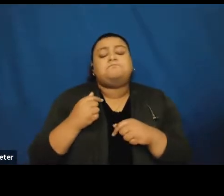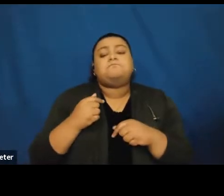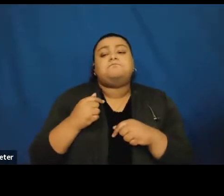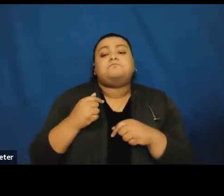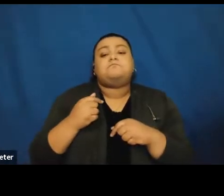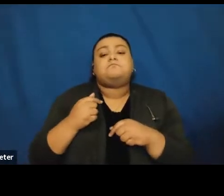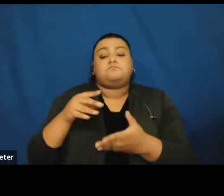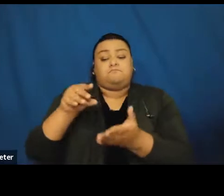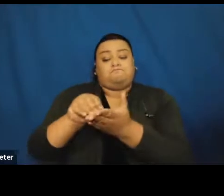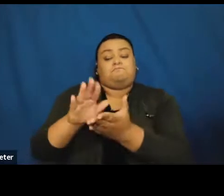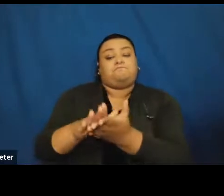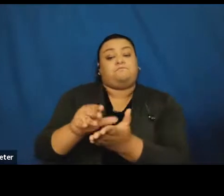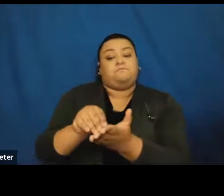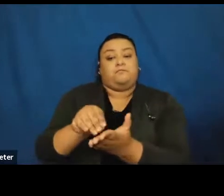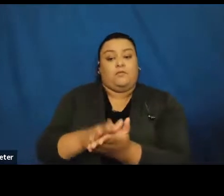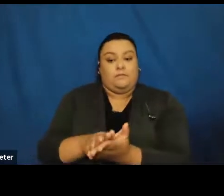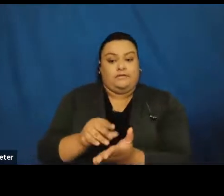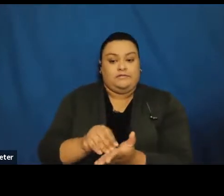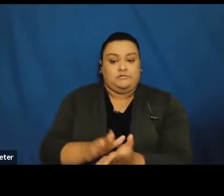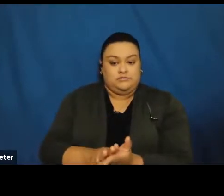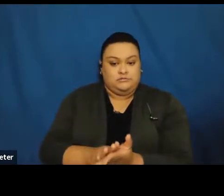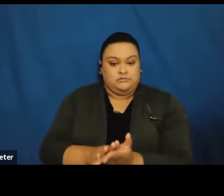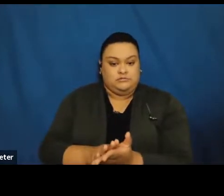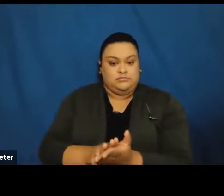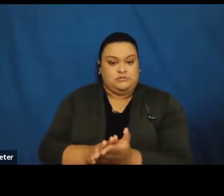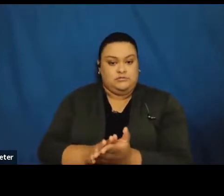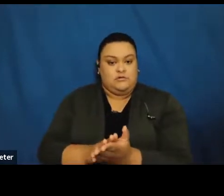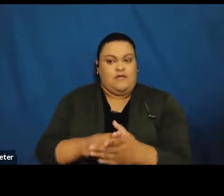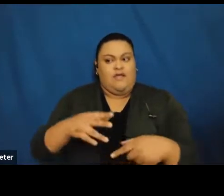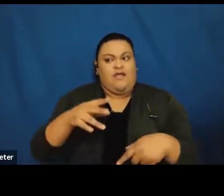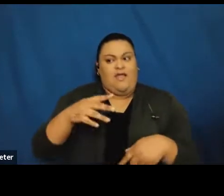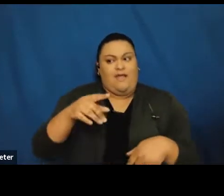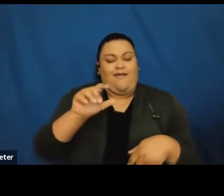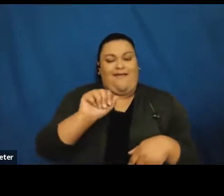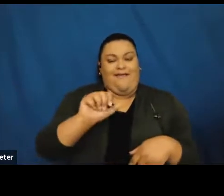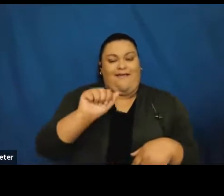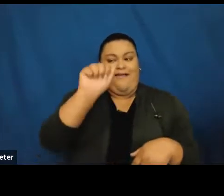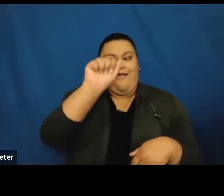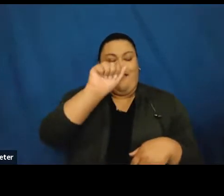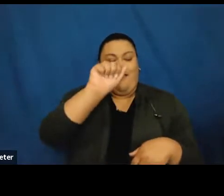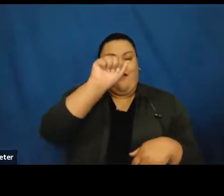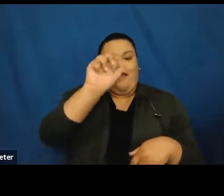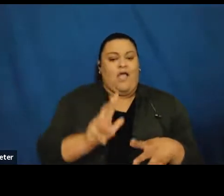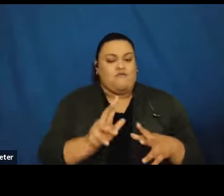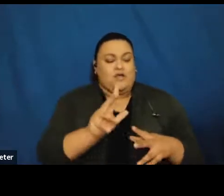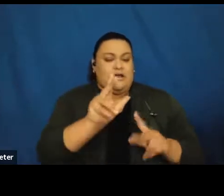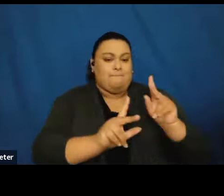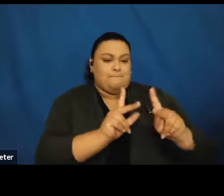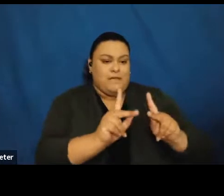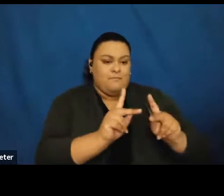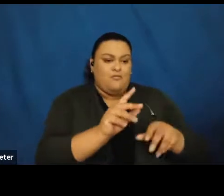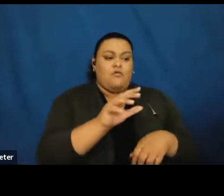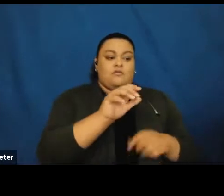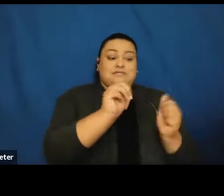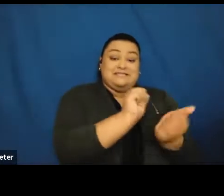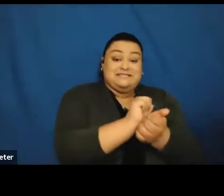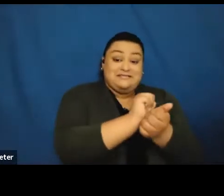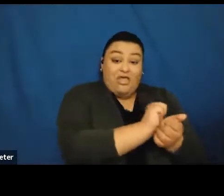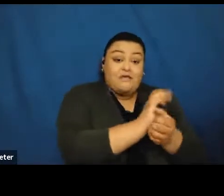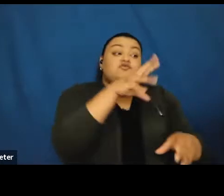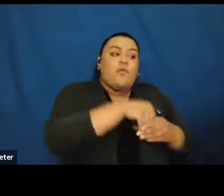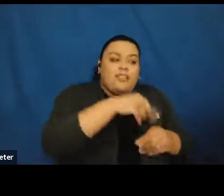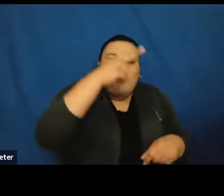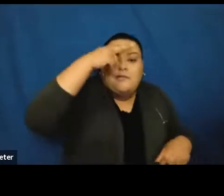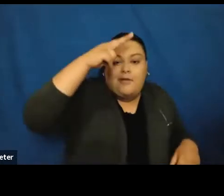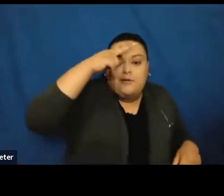document the existence of Africans in Mexico from the very beginning. African slaves were brought by the Spanish to Mexico,